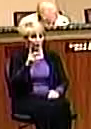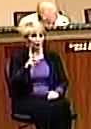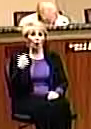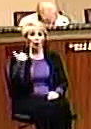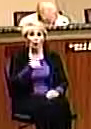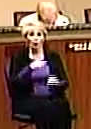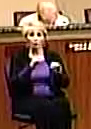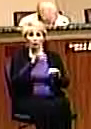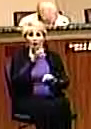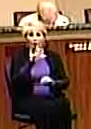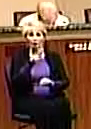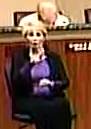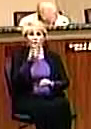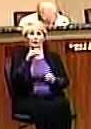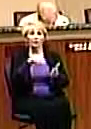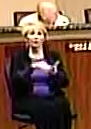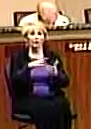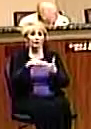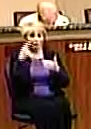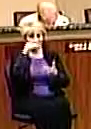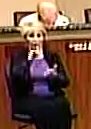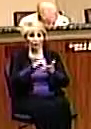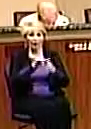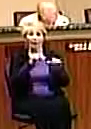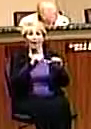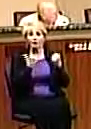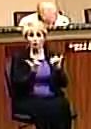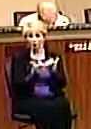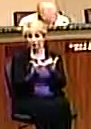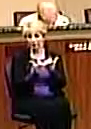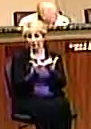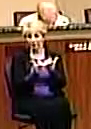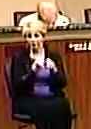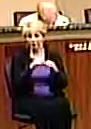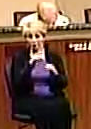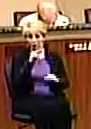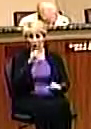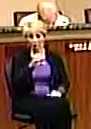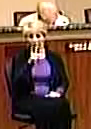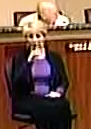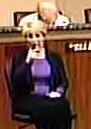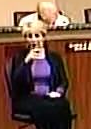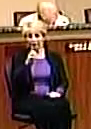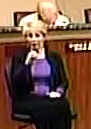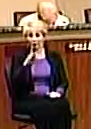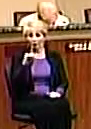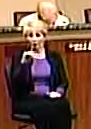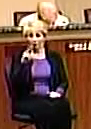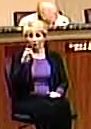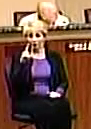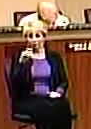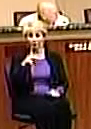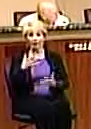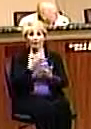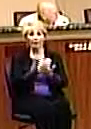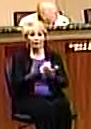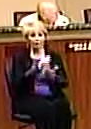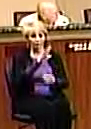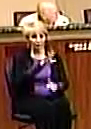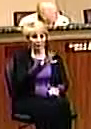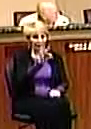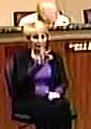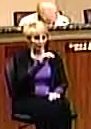put $836,000 with that agency, North Carolina League of Municipalities, and they collected